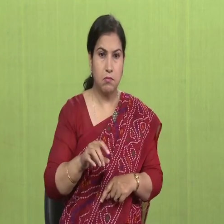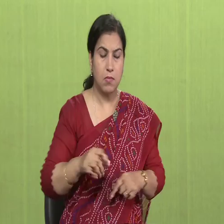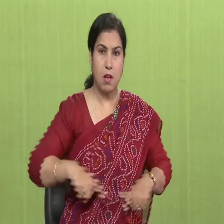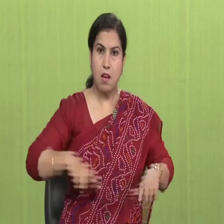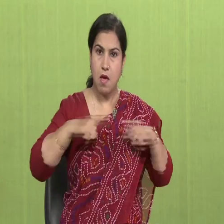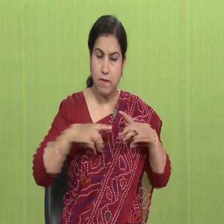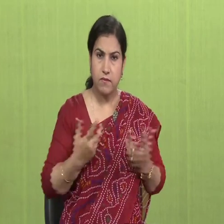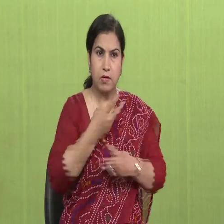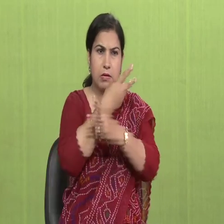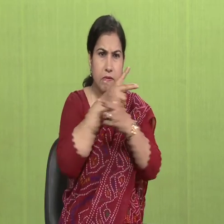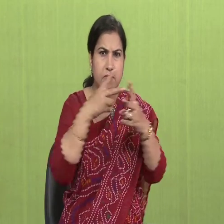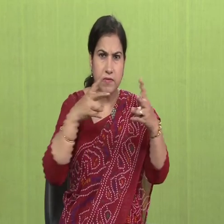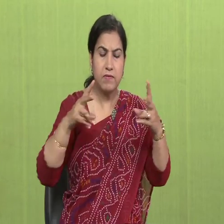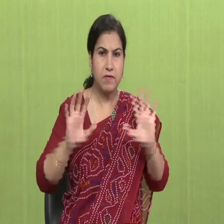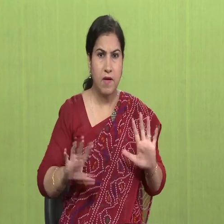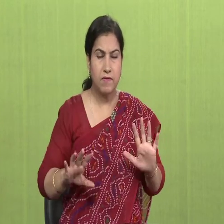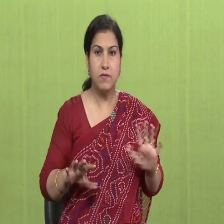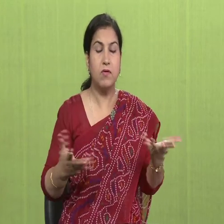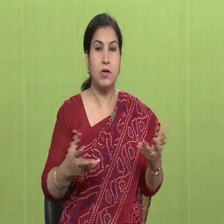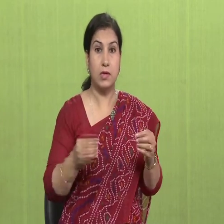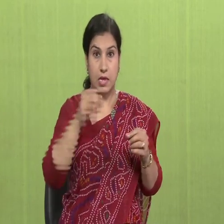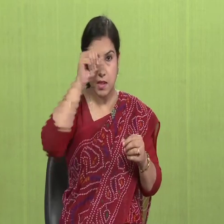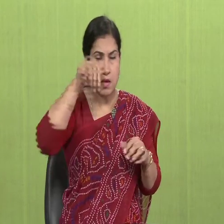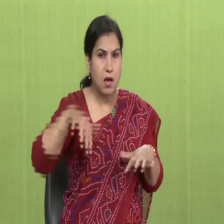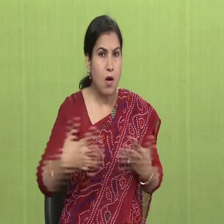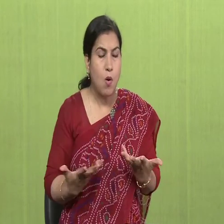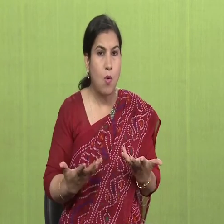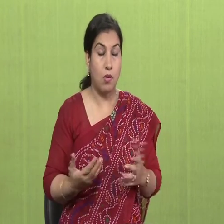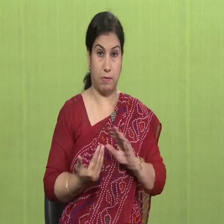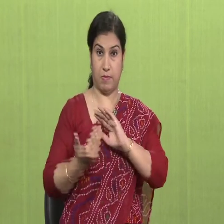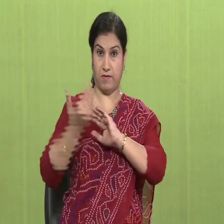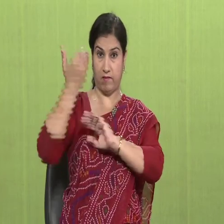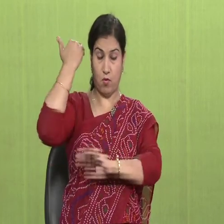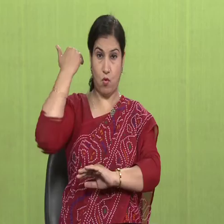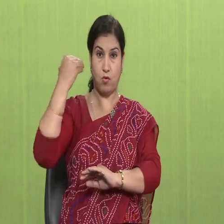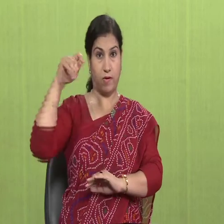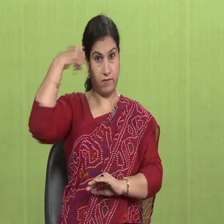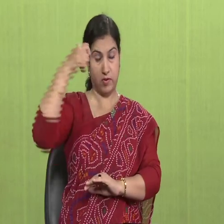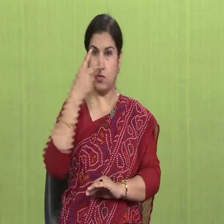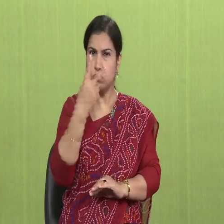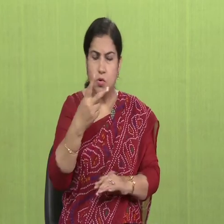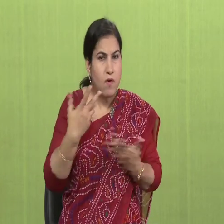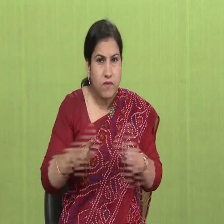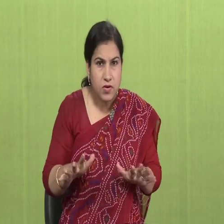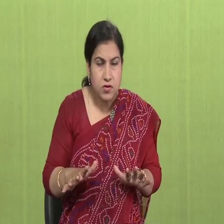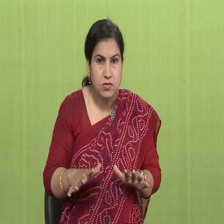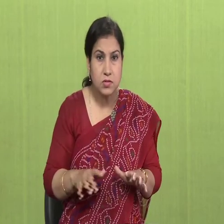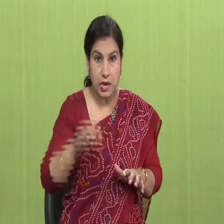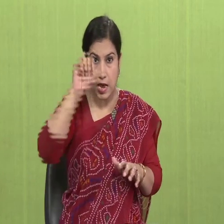In previous videos, we know about the North Pole and South Pole and